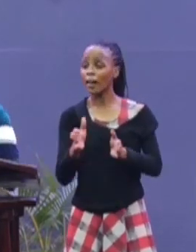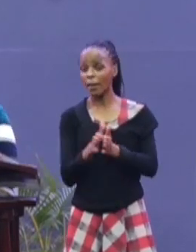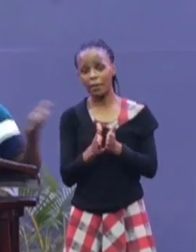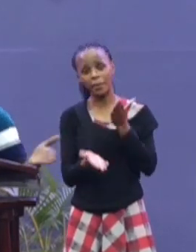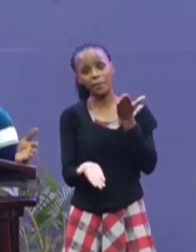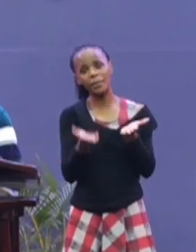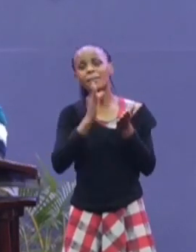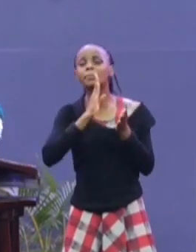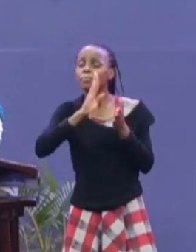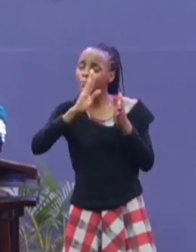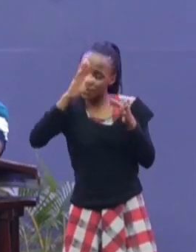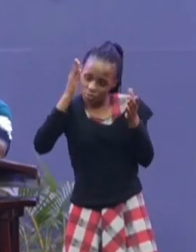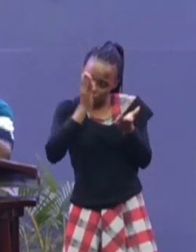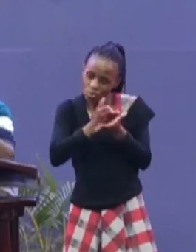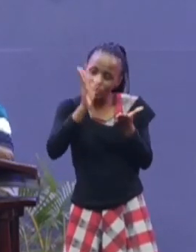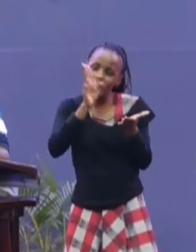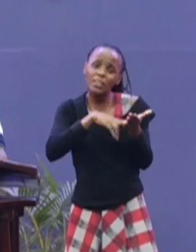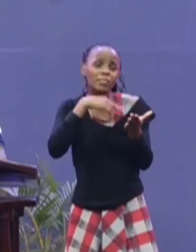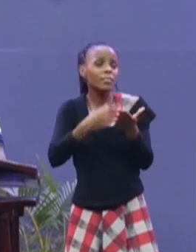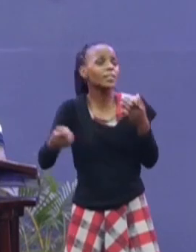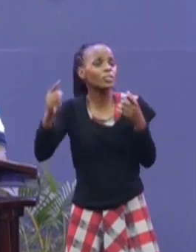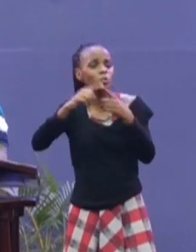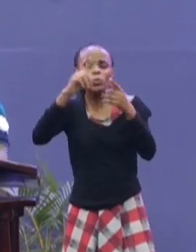possibility that they fail to find a